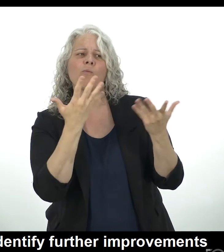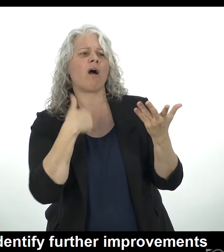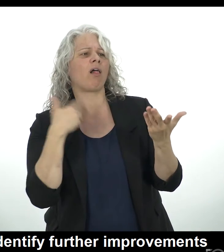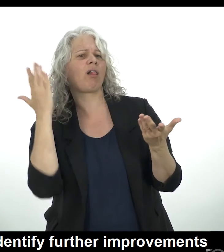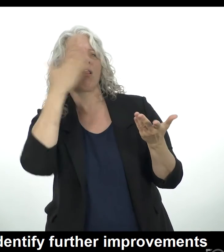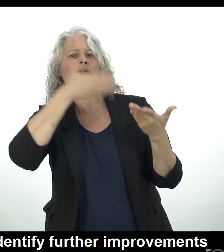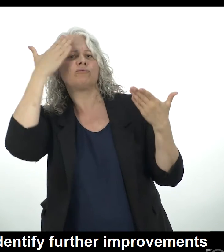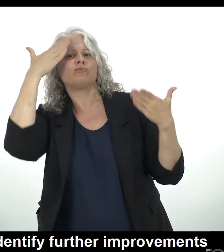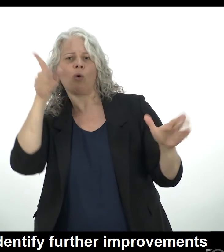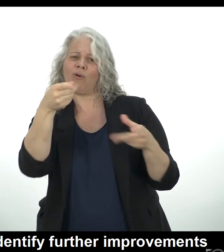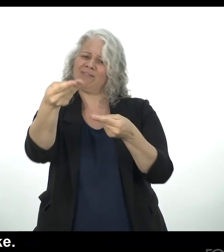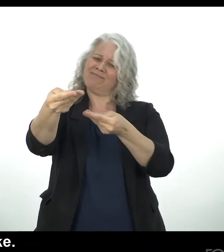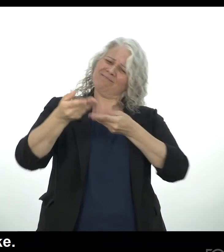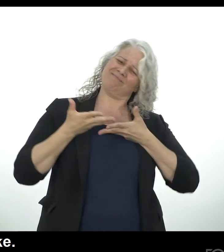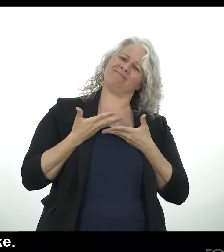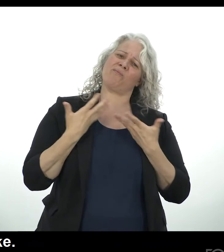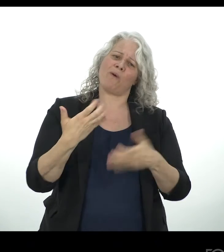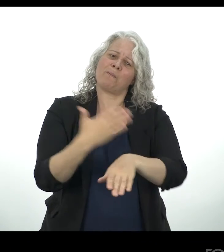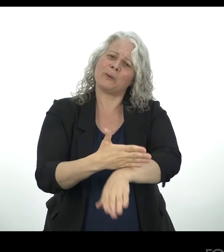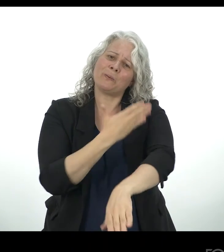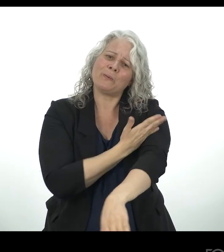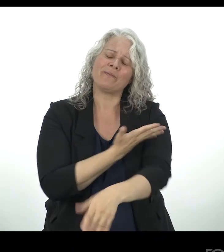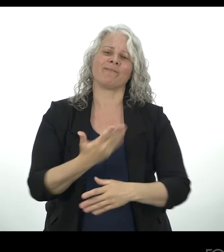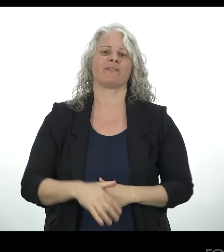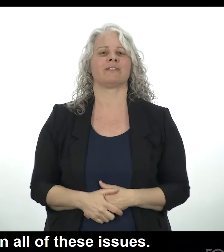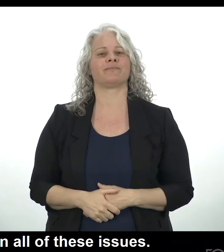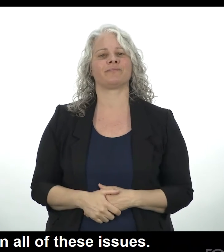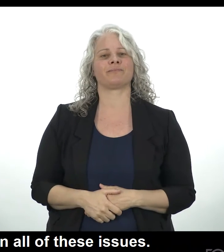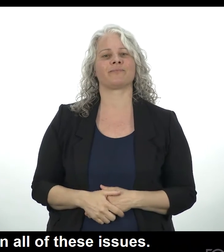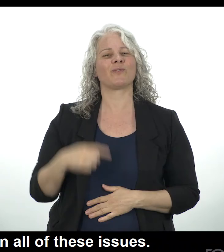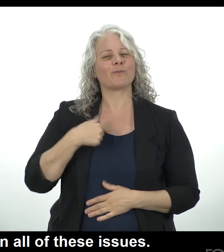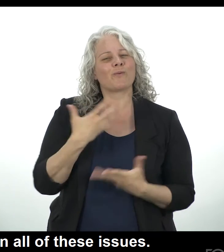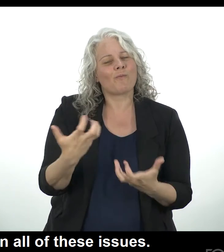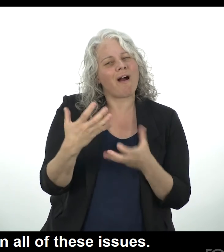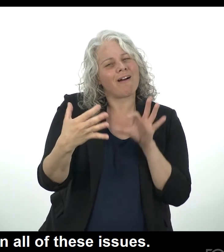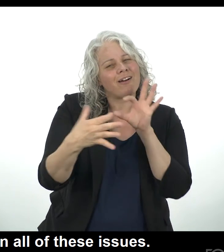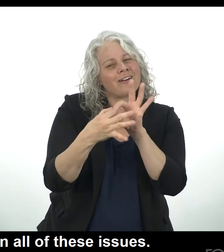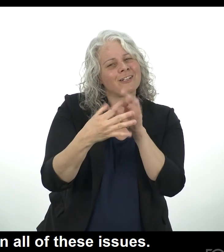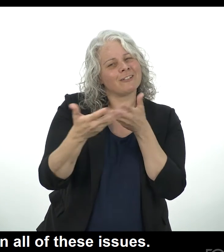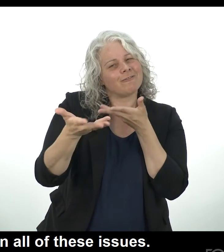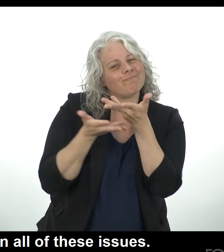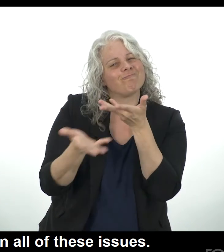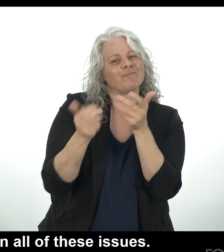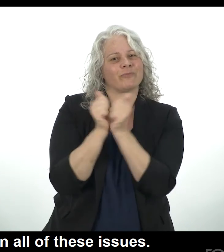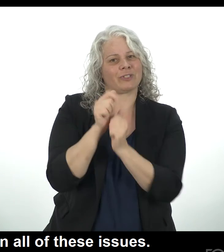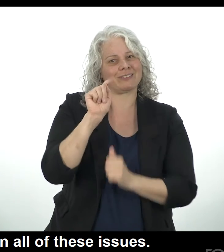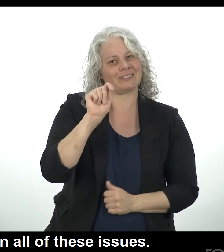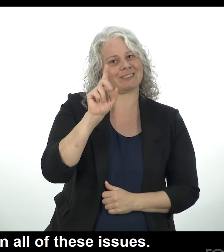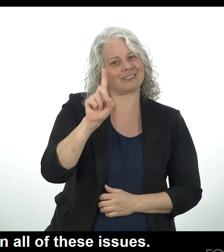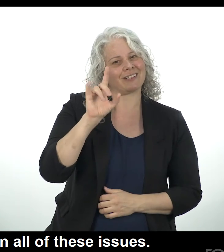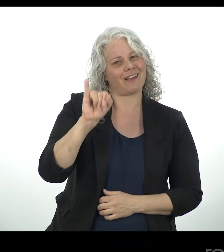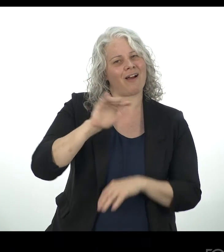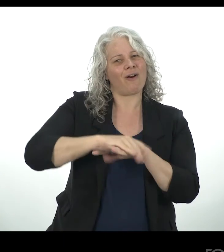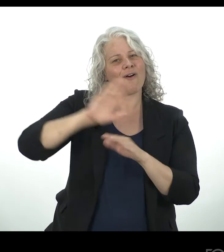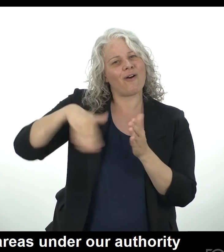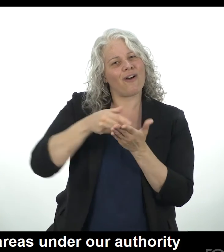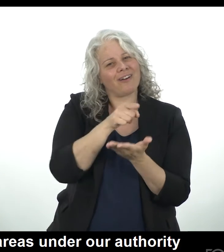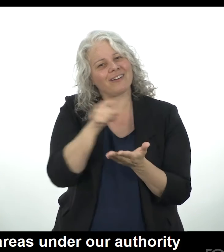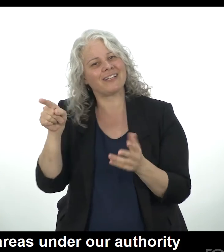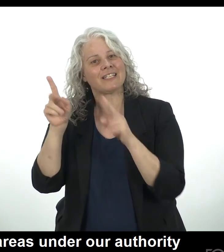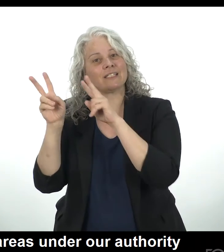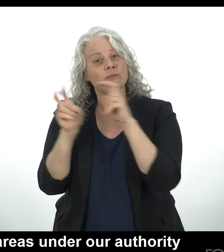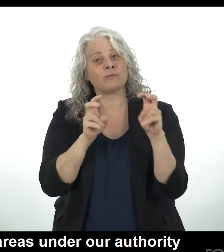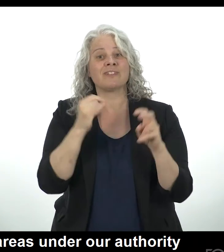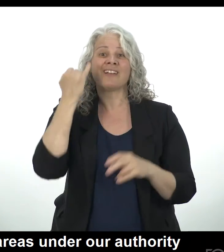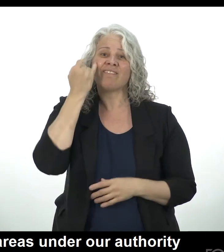to identify further improvements we can make. We want to engage with TDI on all of these issues. And if